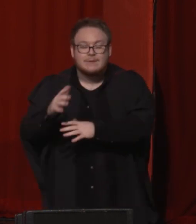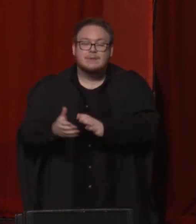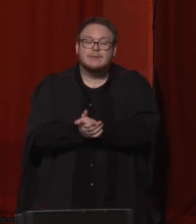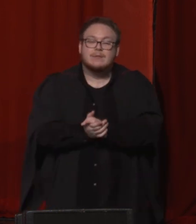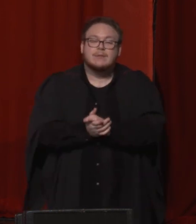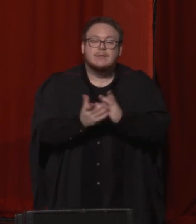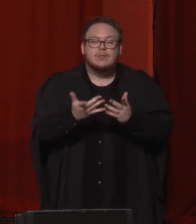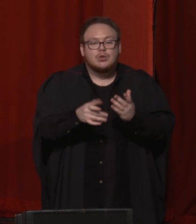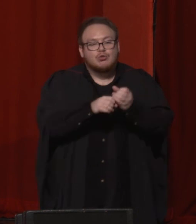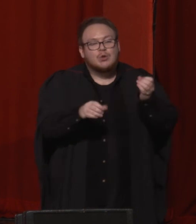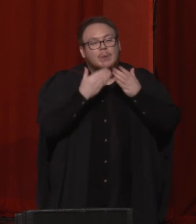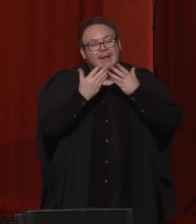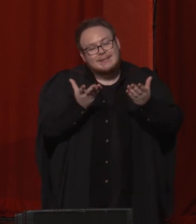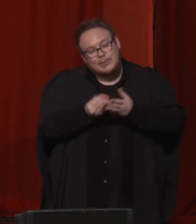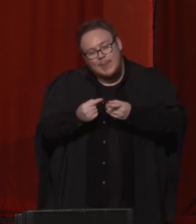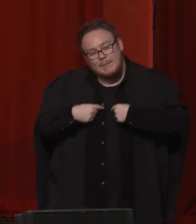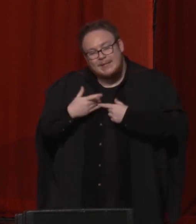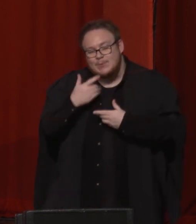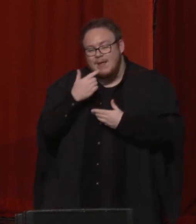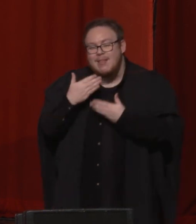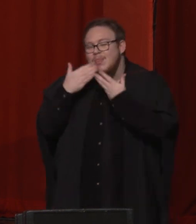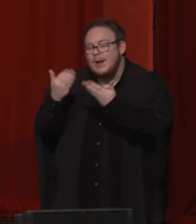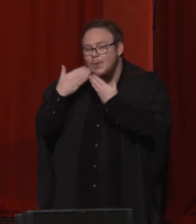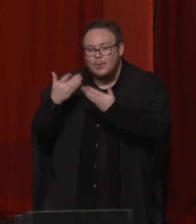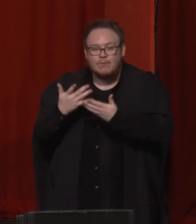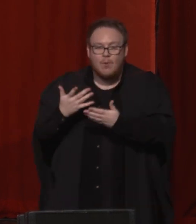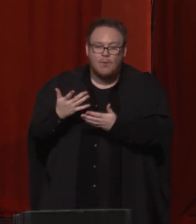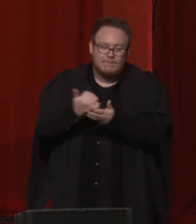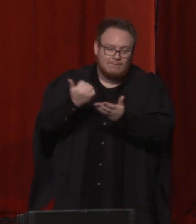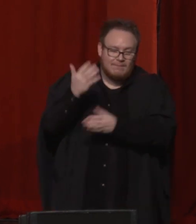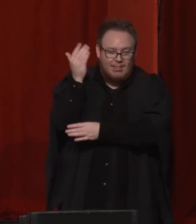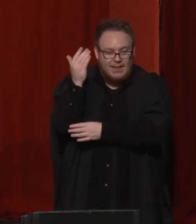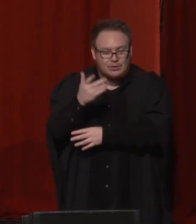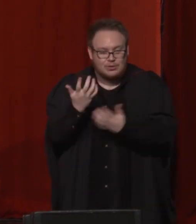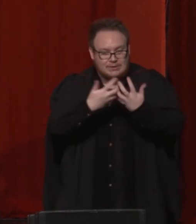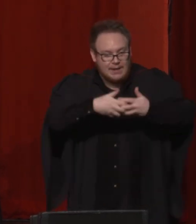Graduates, please join me in showing our gratitude for our amazing lecturers, technical and